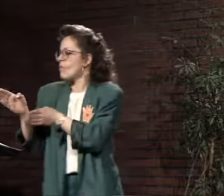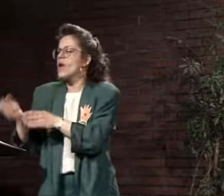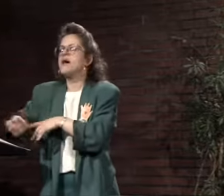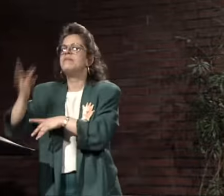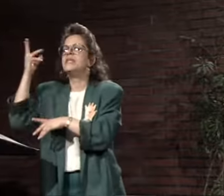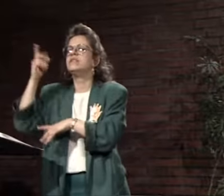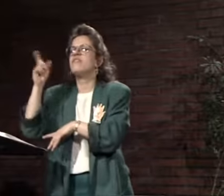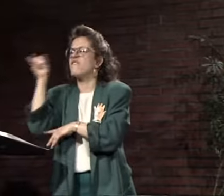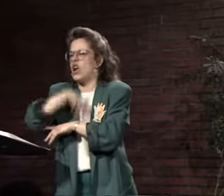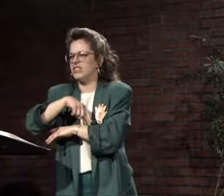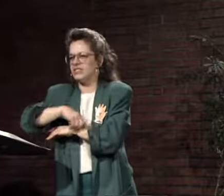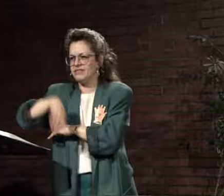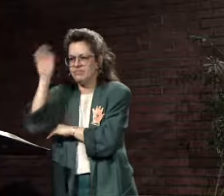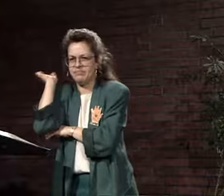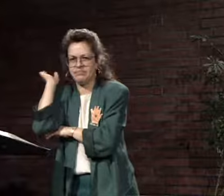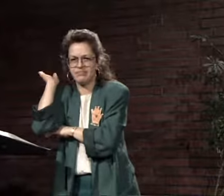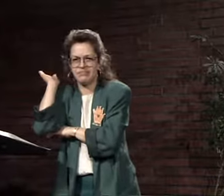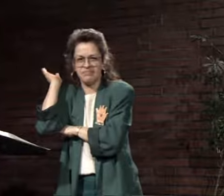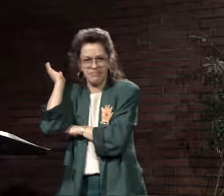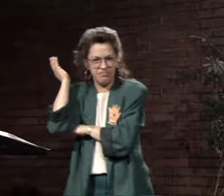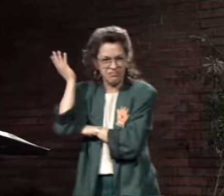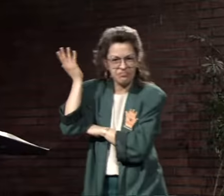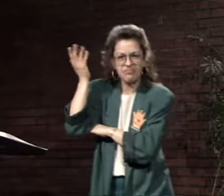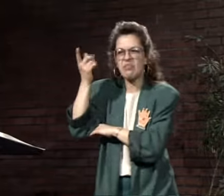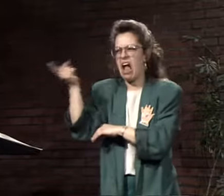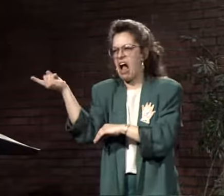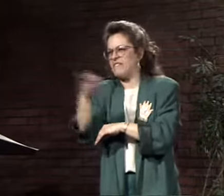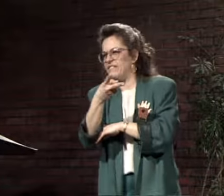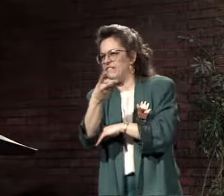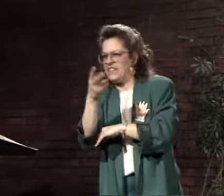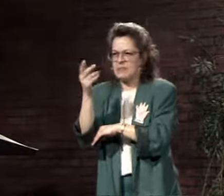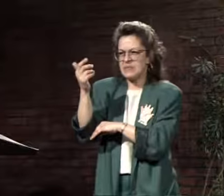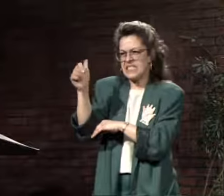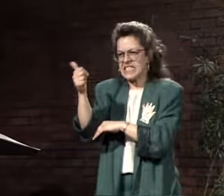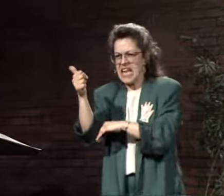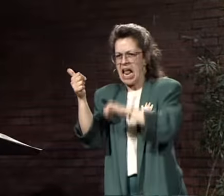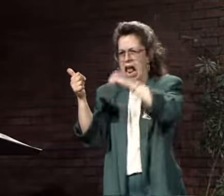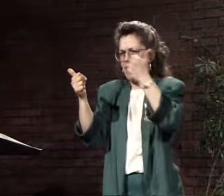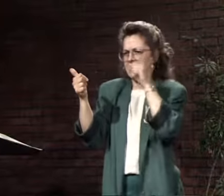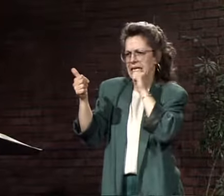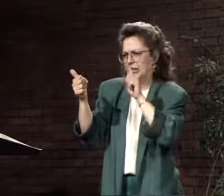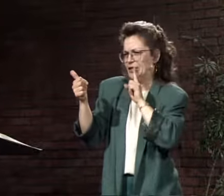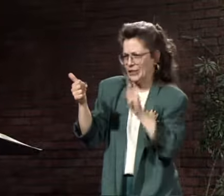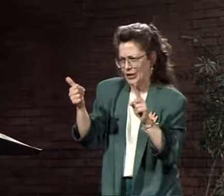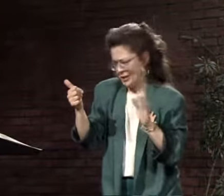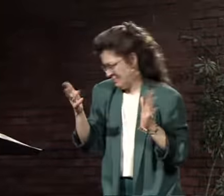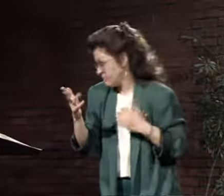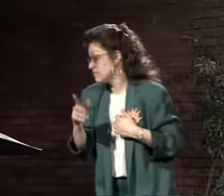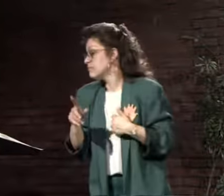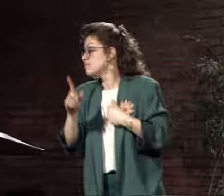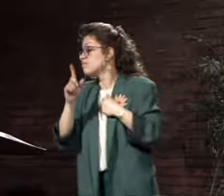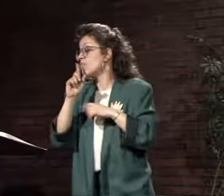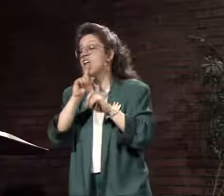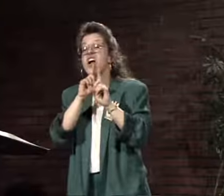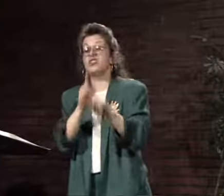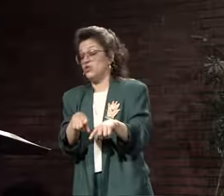1. And false, how many? Half? Maybe 10? Other half? The other 10, not